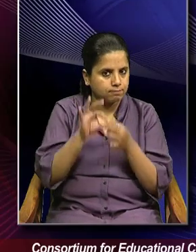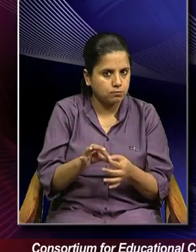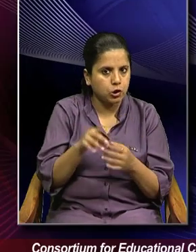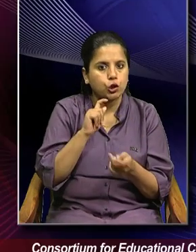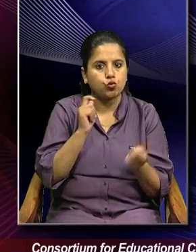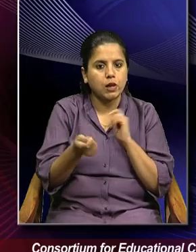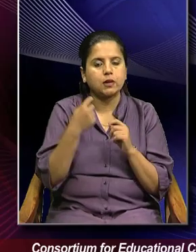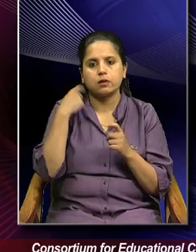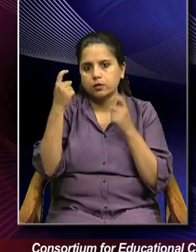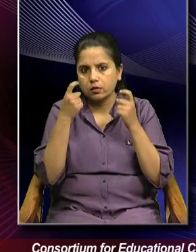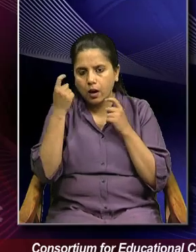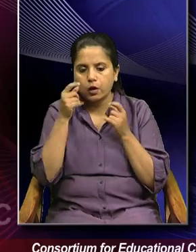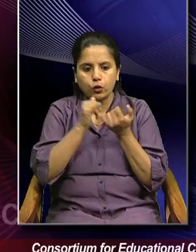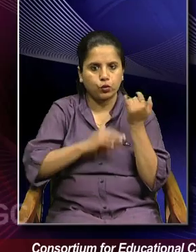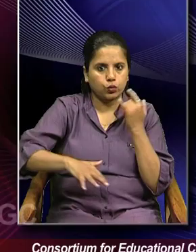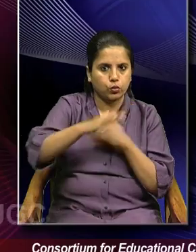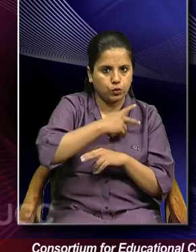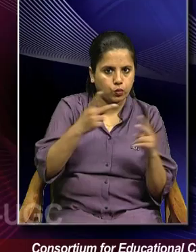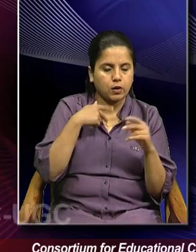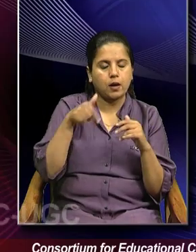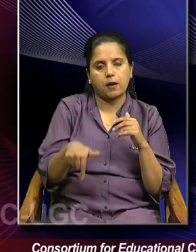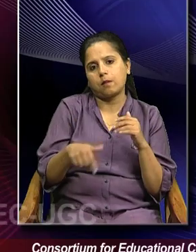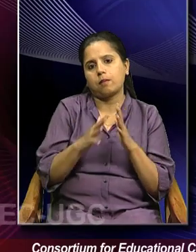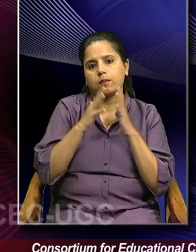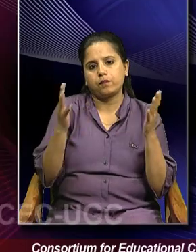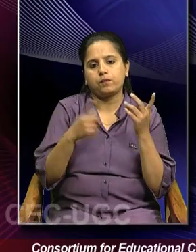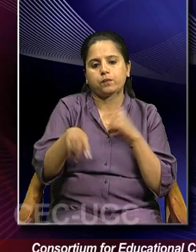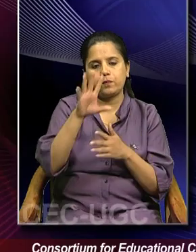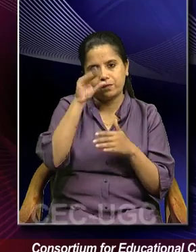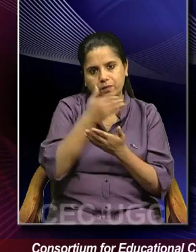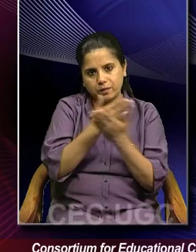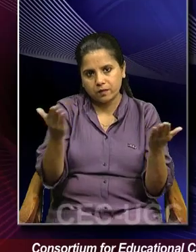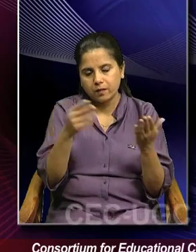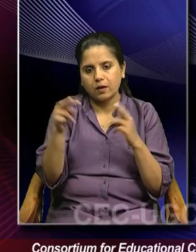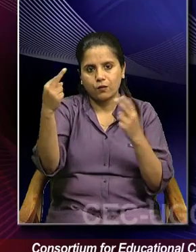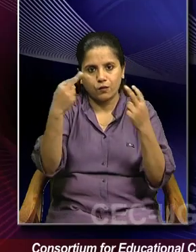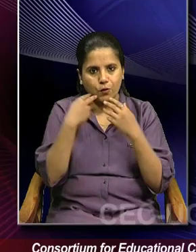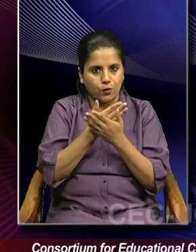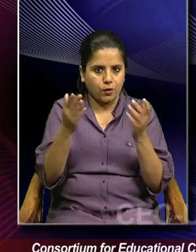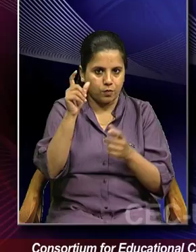changing concerns of society at large. Dear learners, dear viewers,